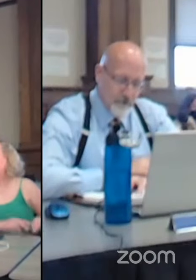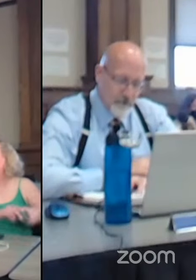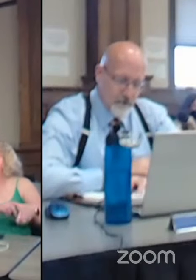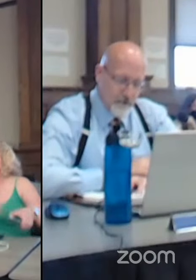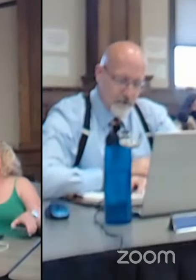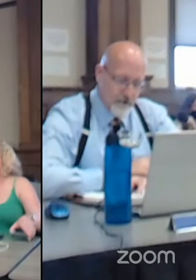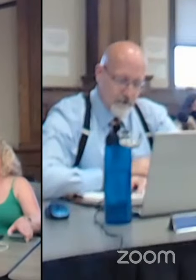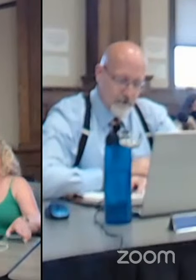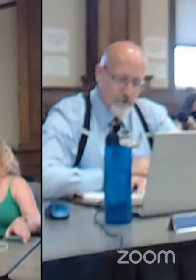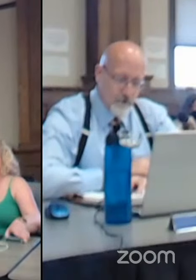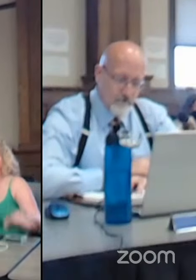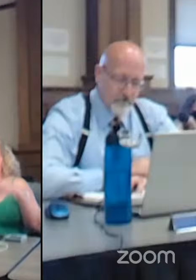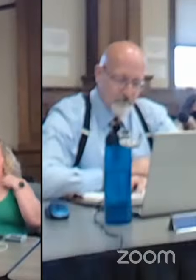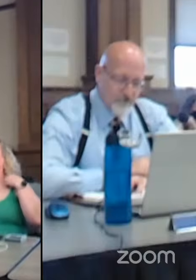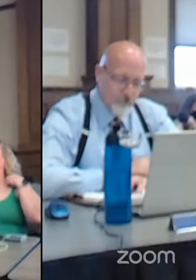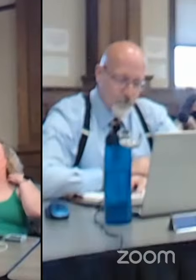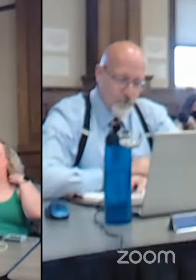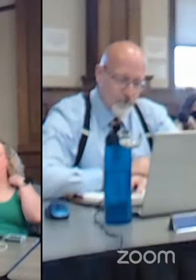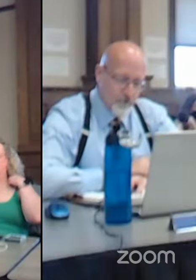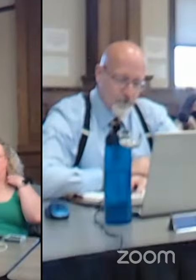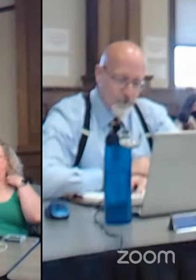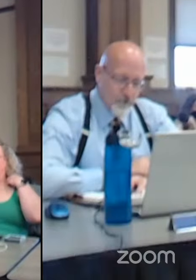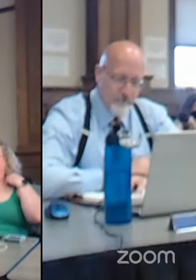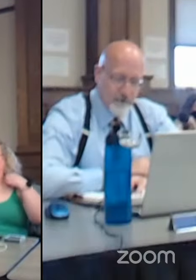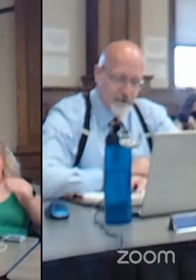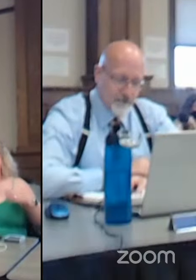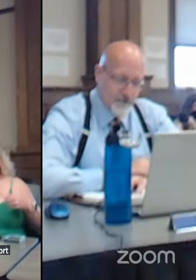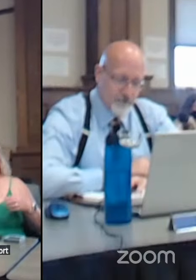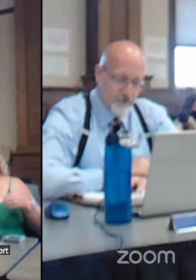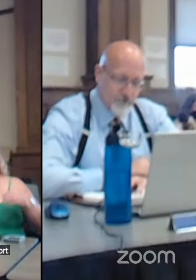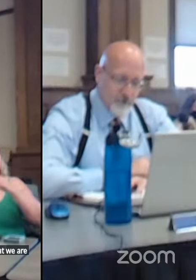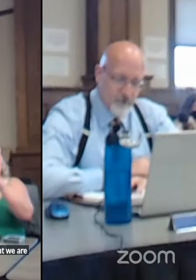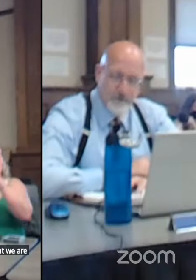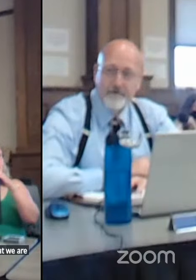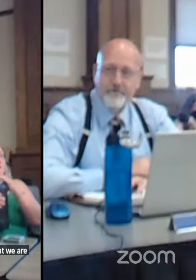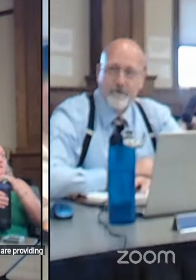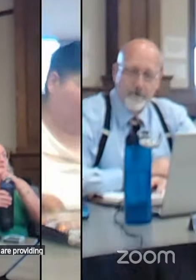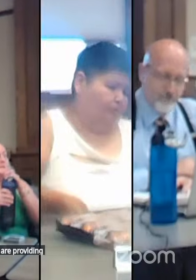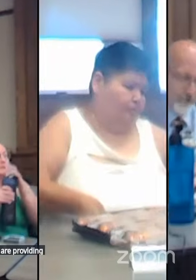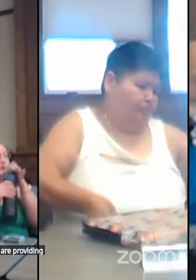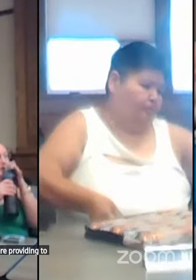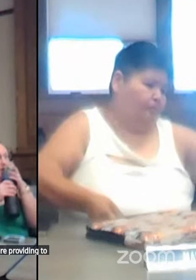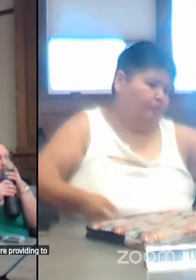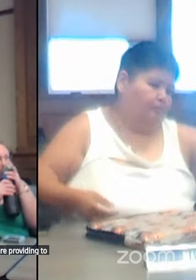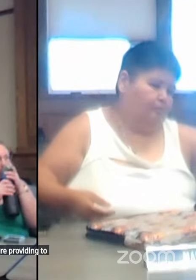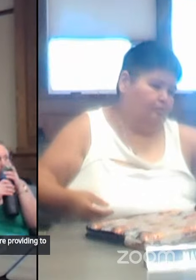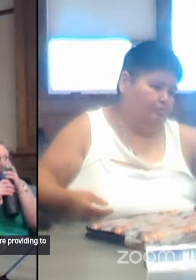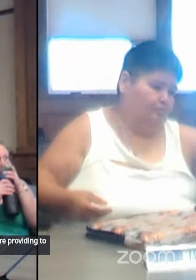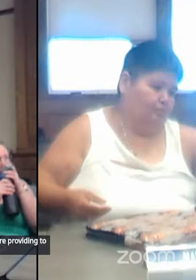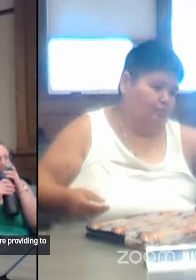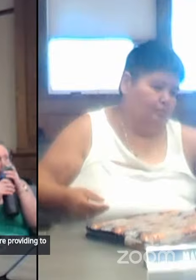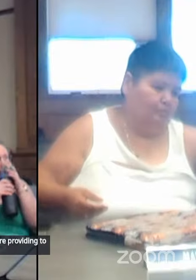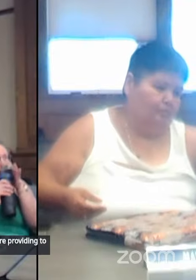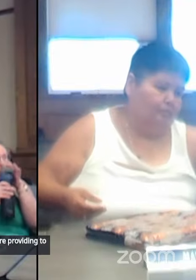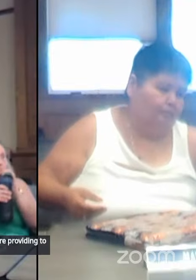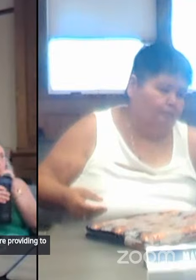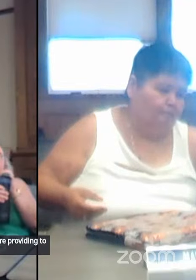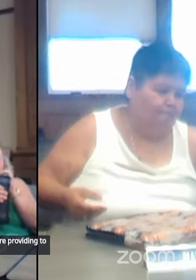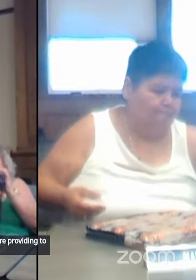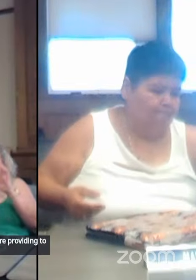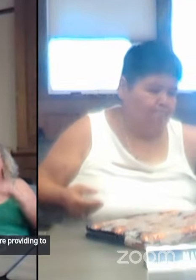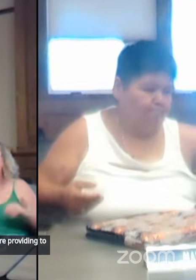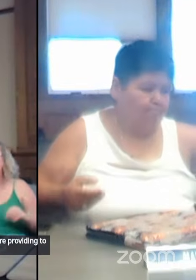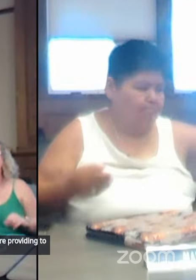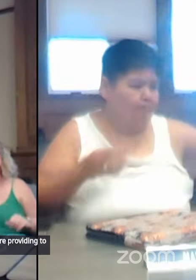of the current level of support that we are providing to deaf and hard of hearing students across the